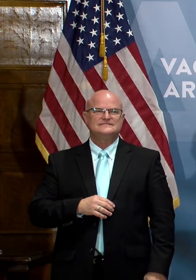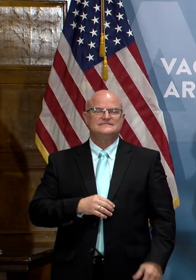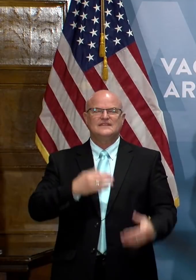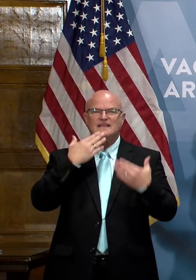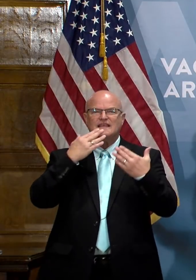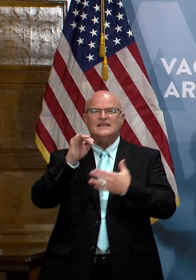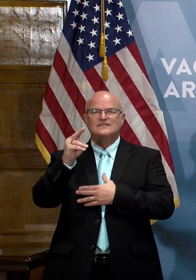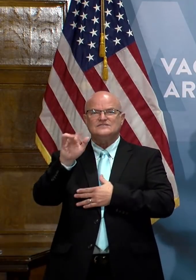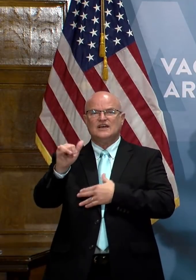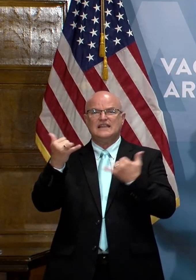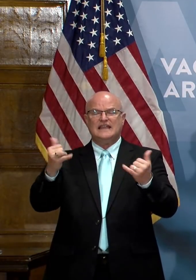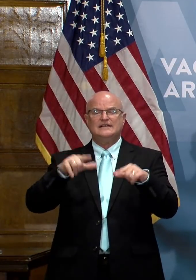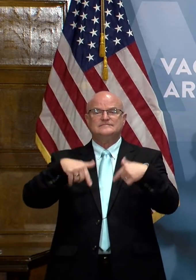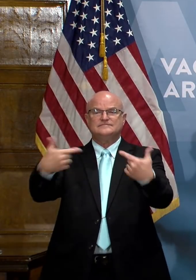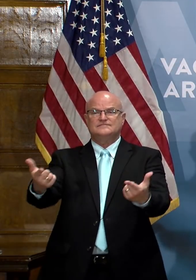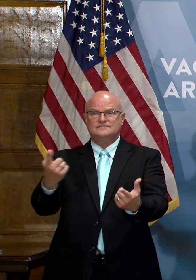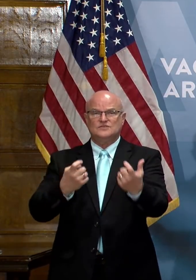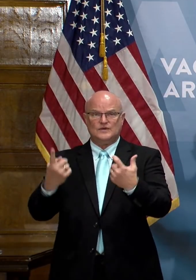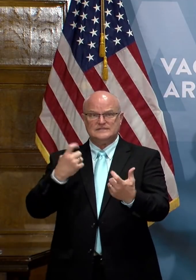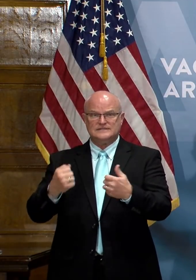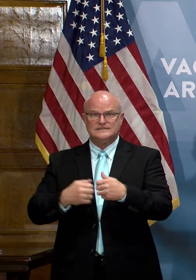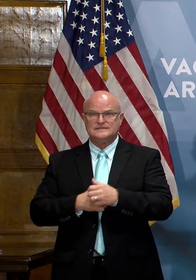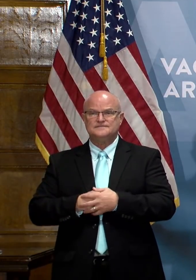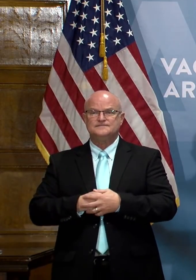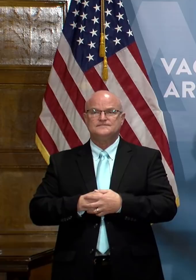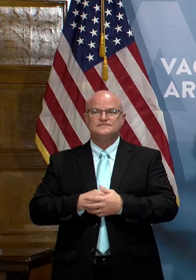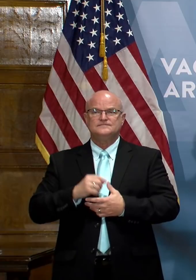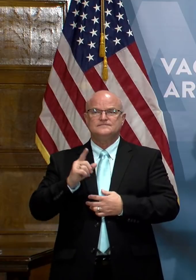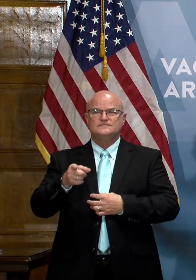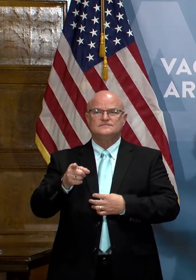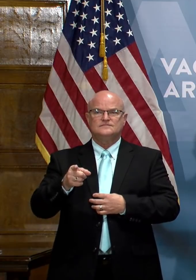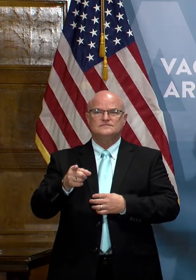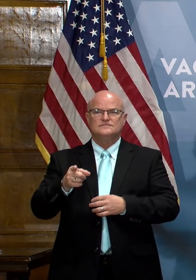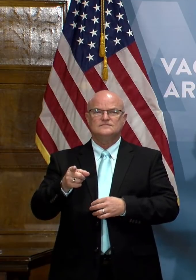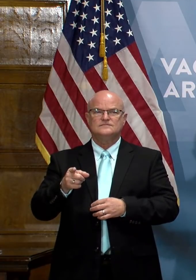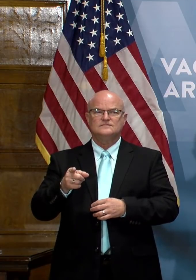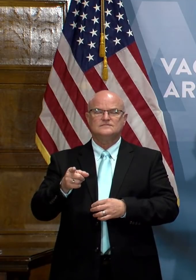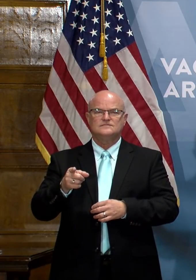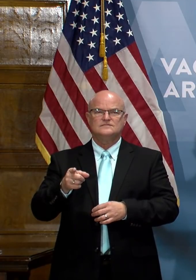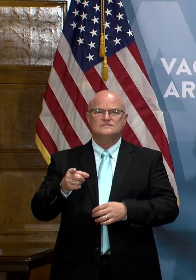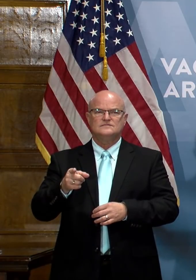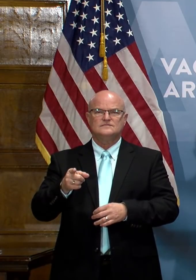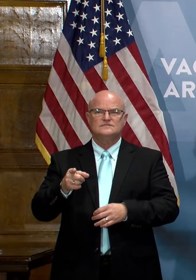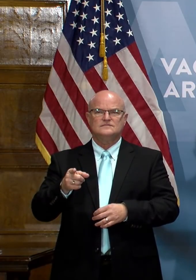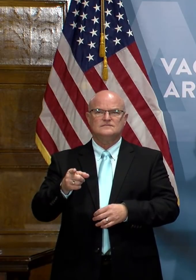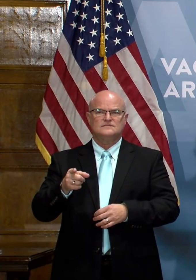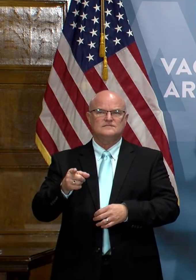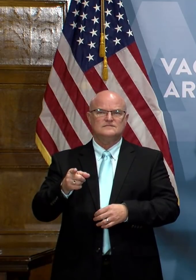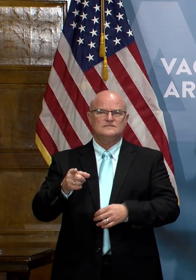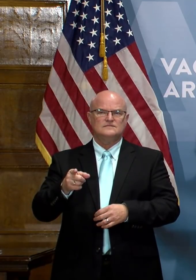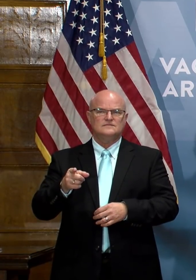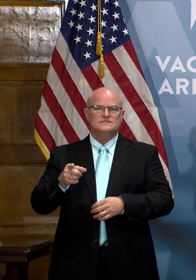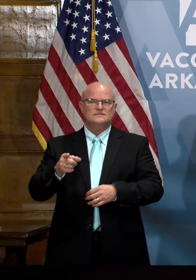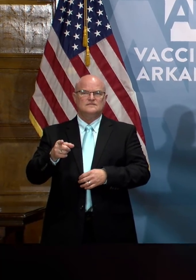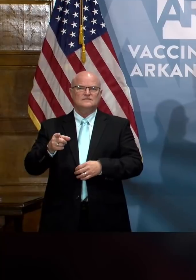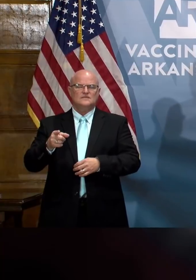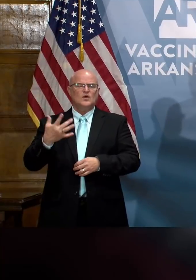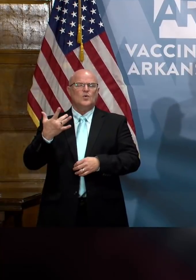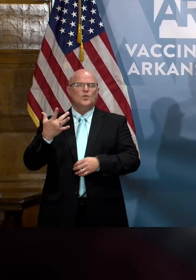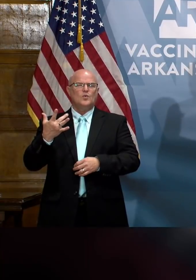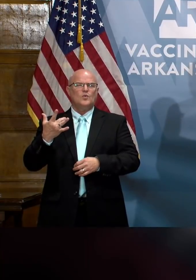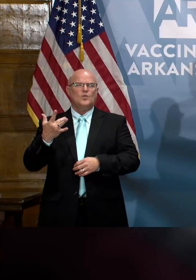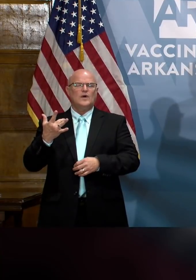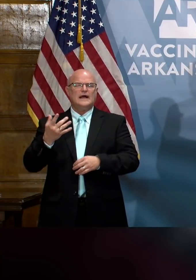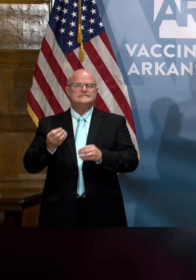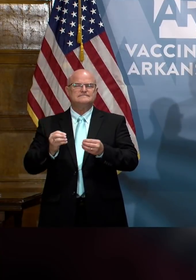Thank you, Johnny. With that, we'll take any questions. What do you think is behind the increase in cases that